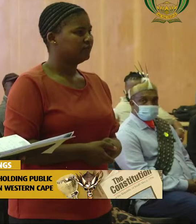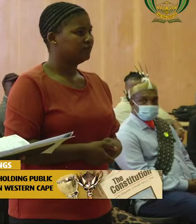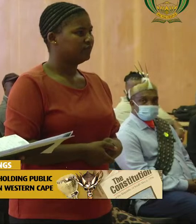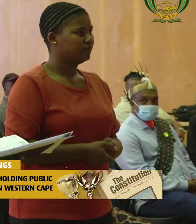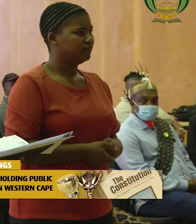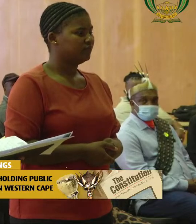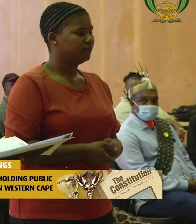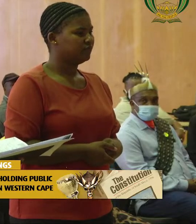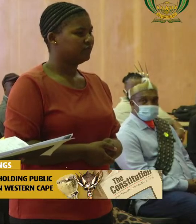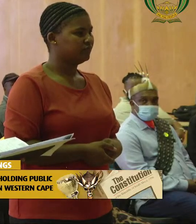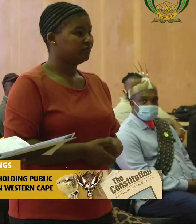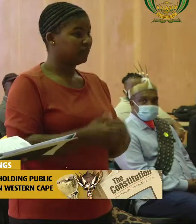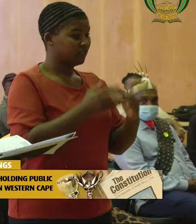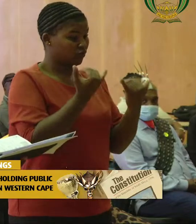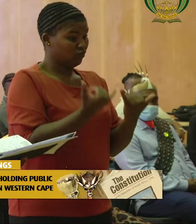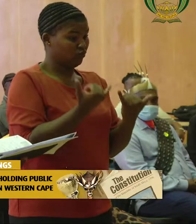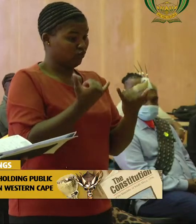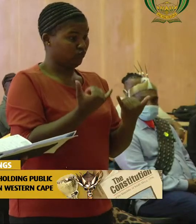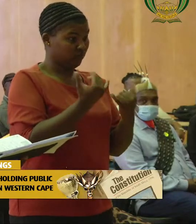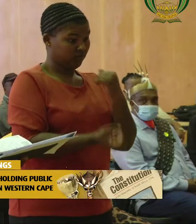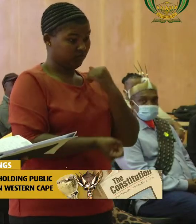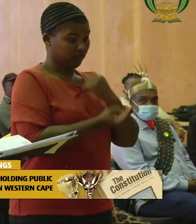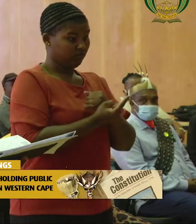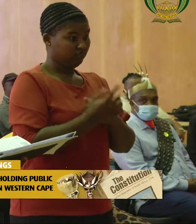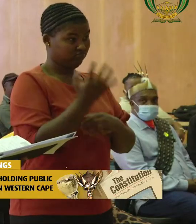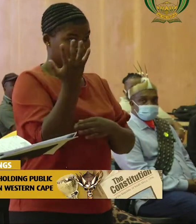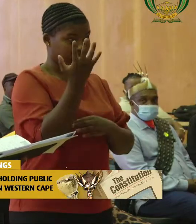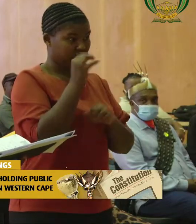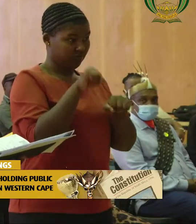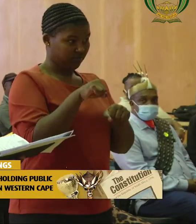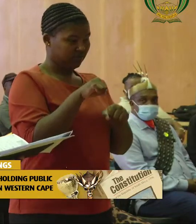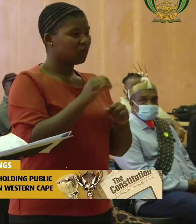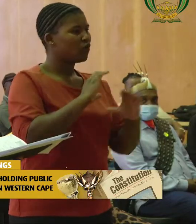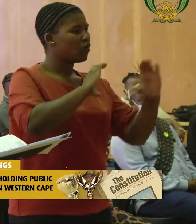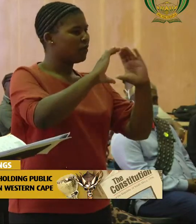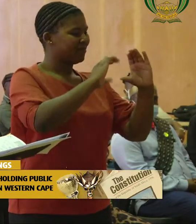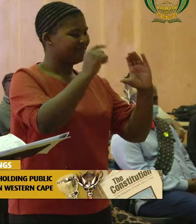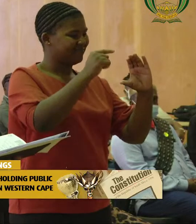regarding today's event, it's a big problem.